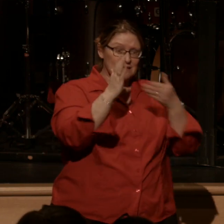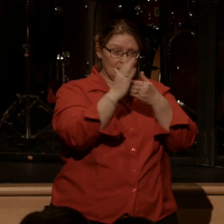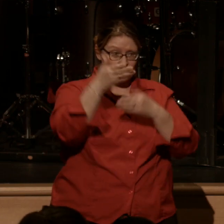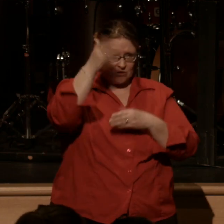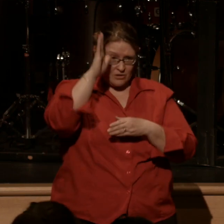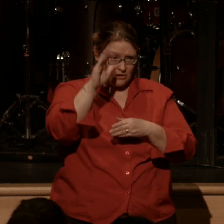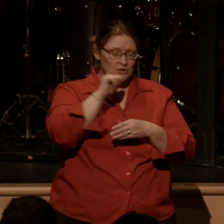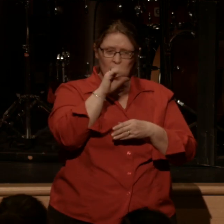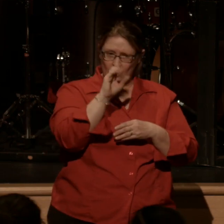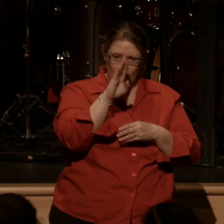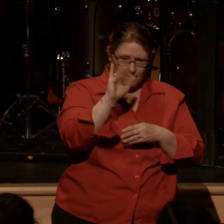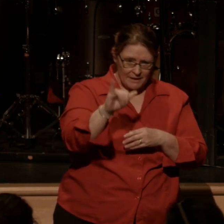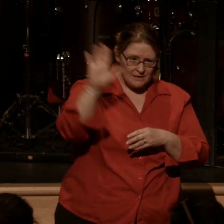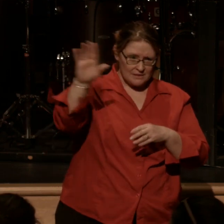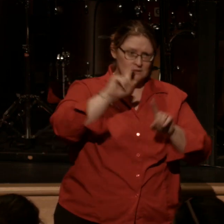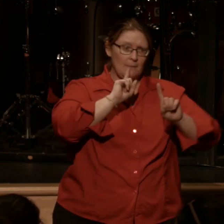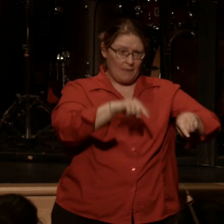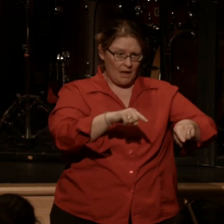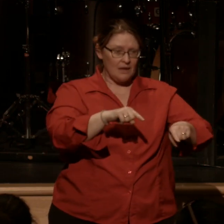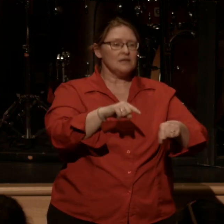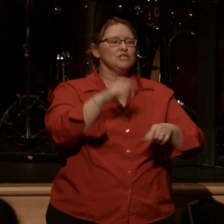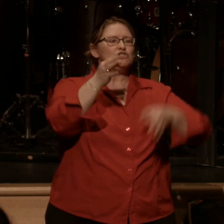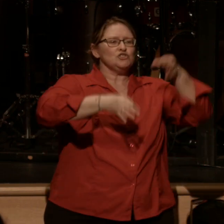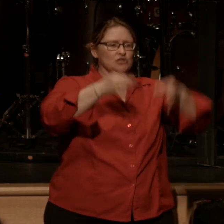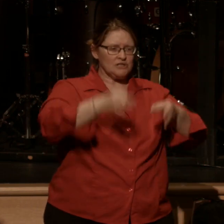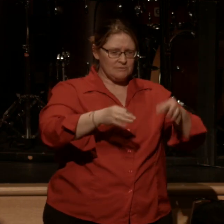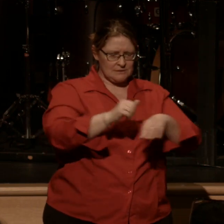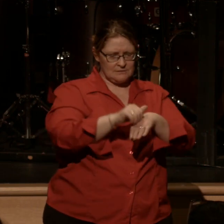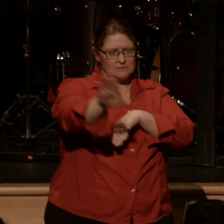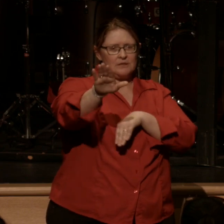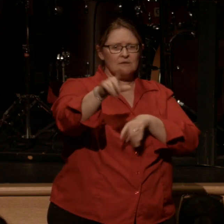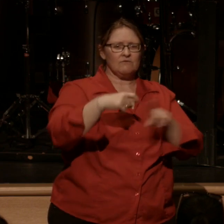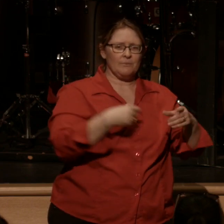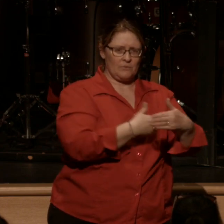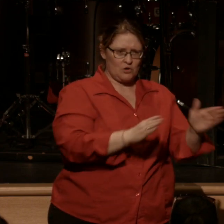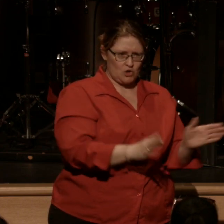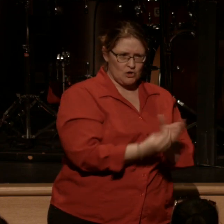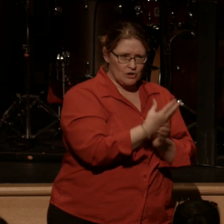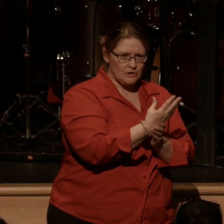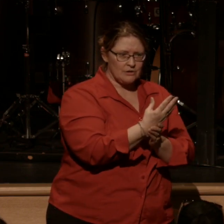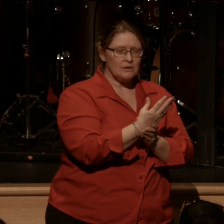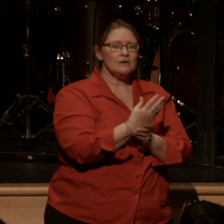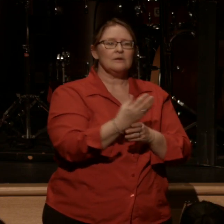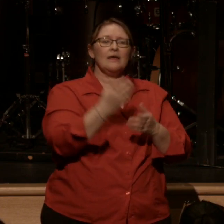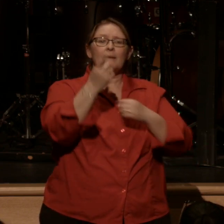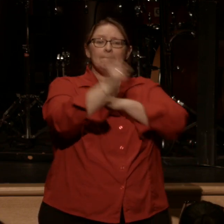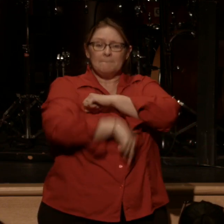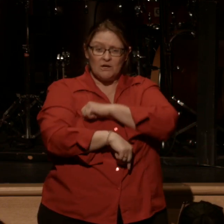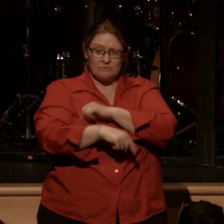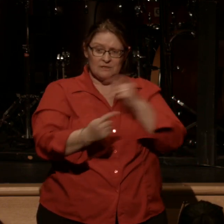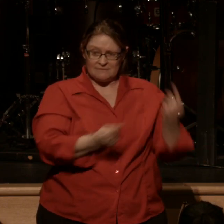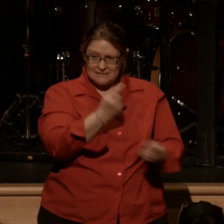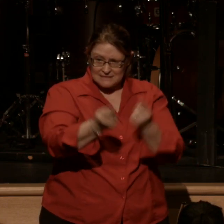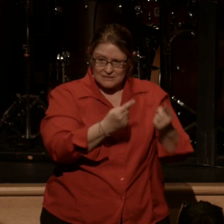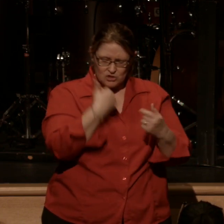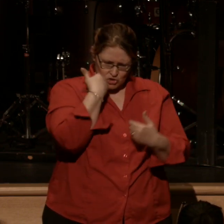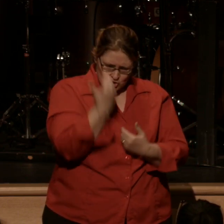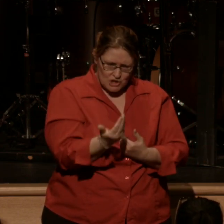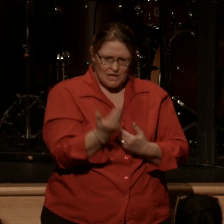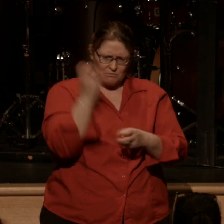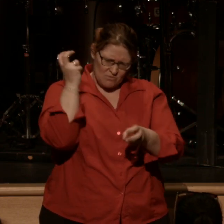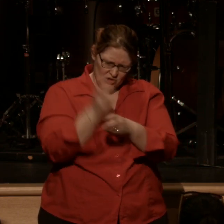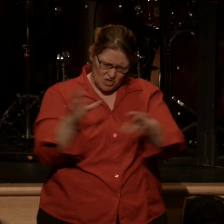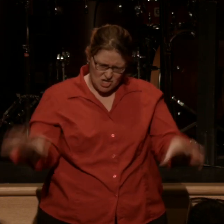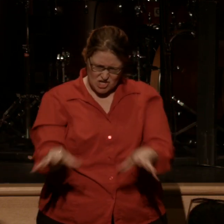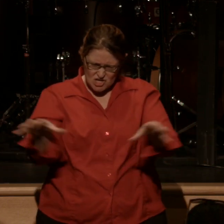God by disobeying God's command for them, the judgment was that they were sent out from the garden and the consequences of sin, of shame and